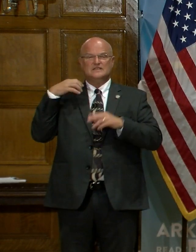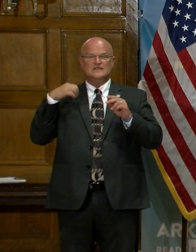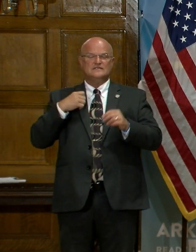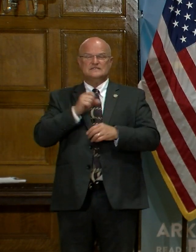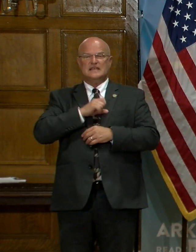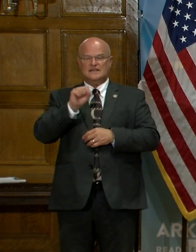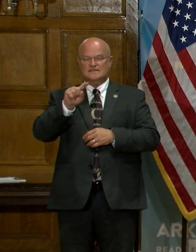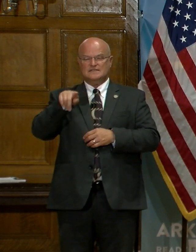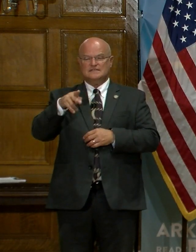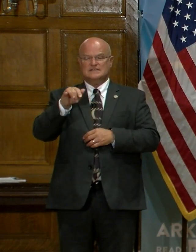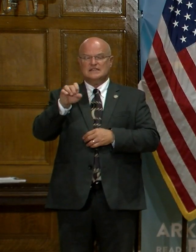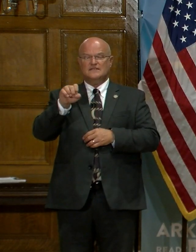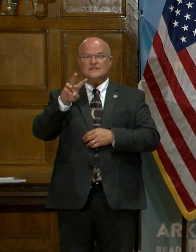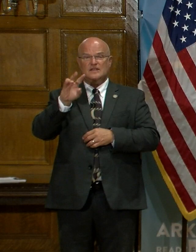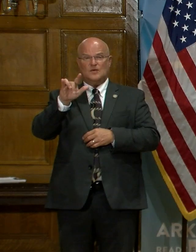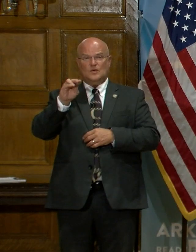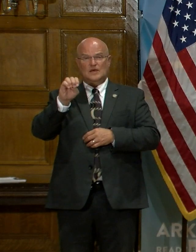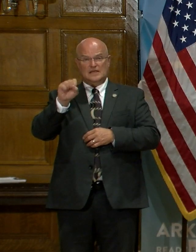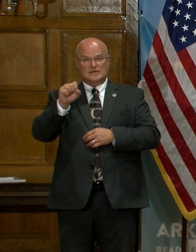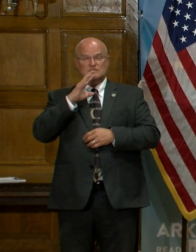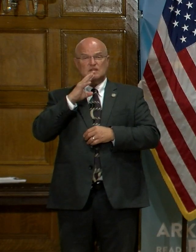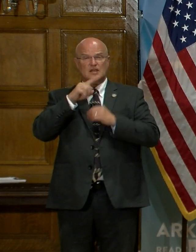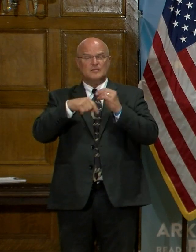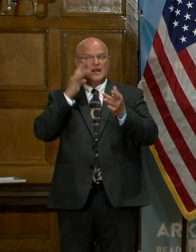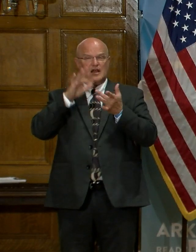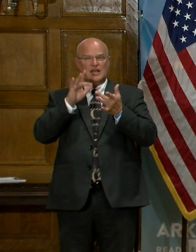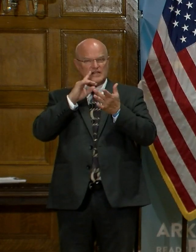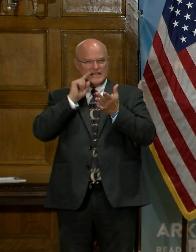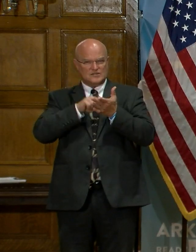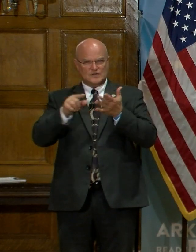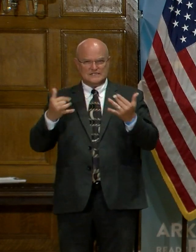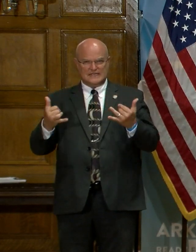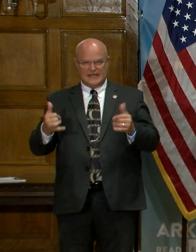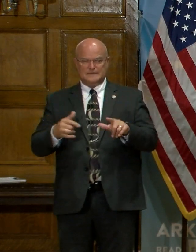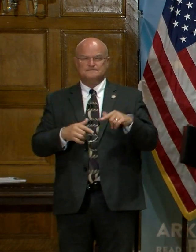Stephanie Williams to talk more about where we are with our contact tracing.